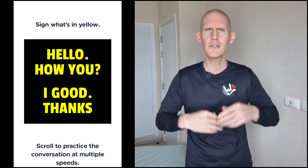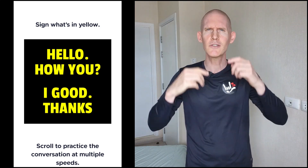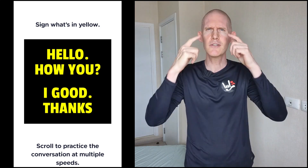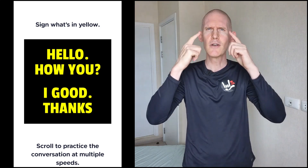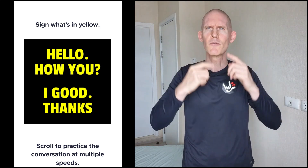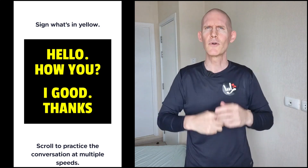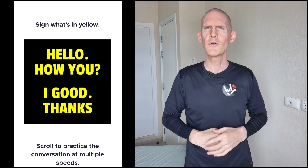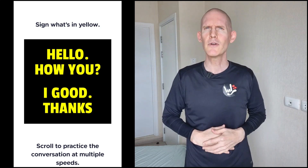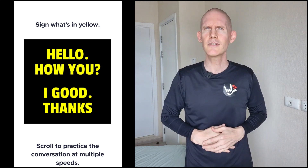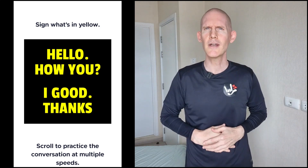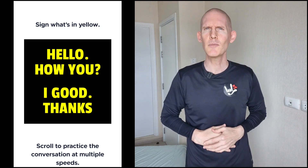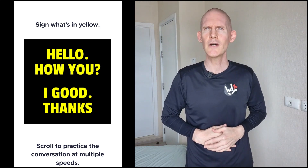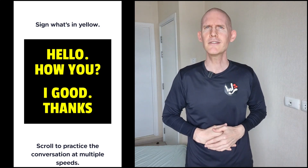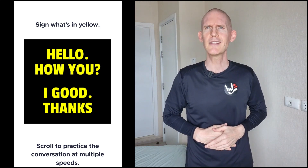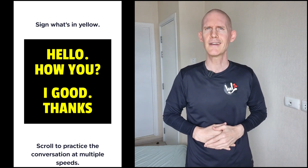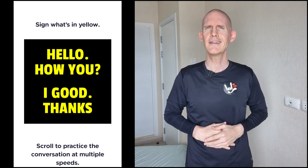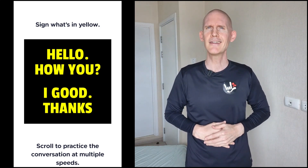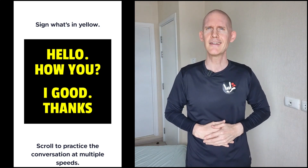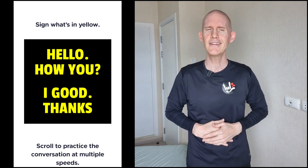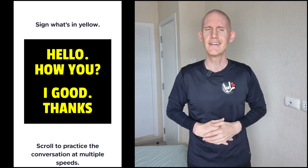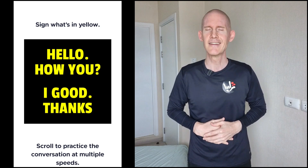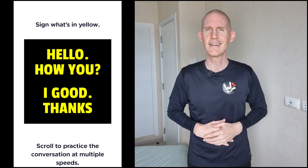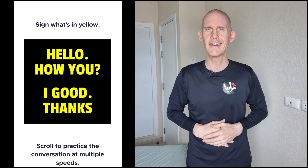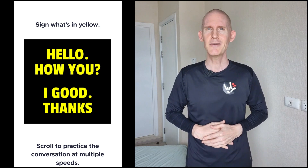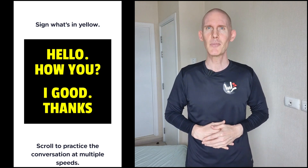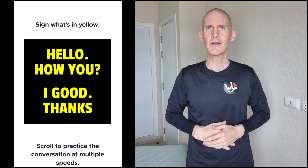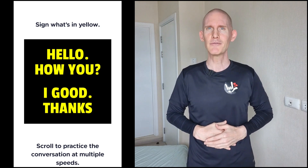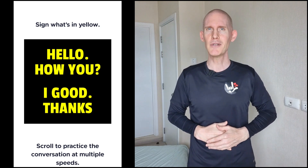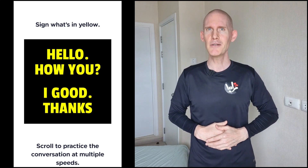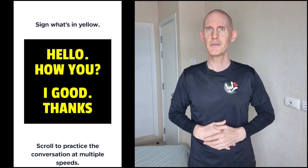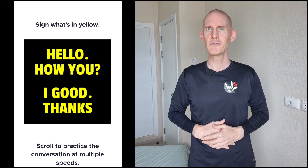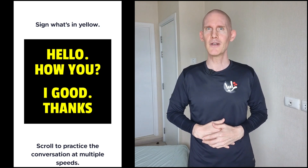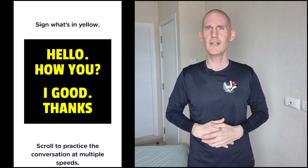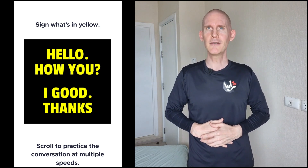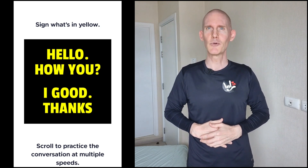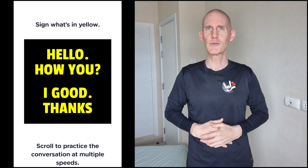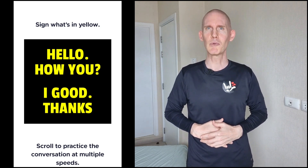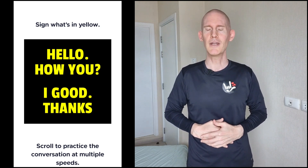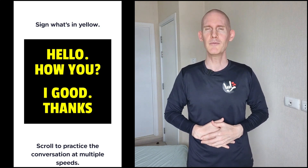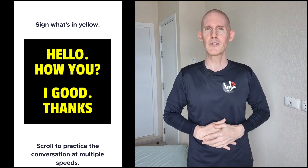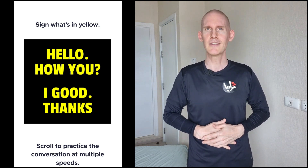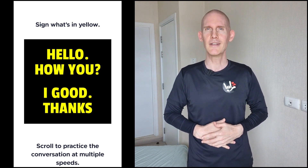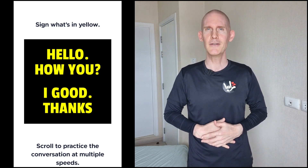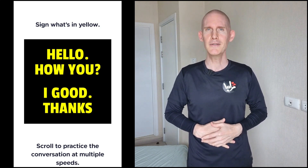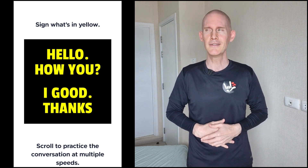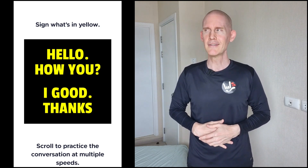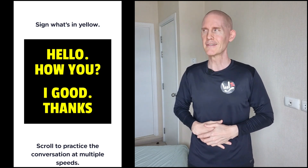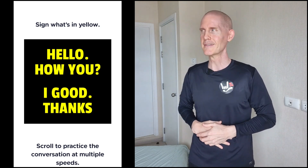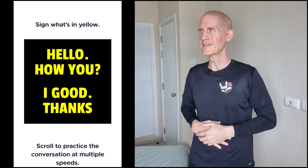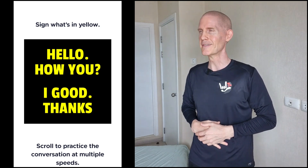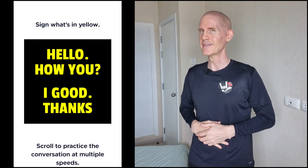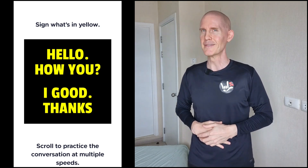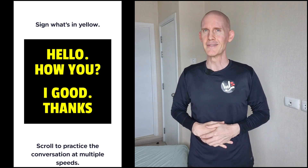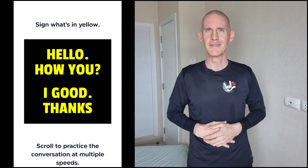WH question, furrow those eyebrows, All right, pause the video. When you're ready, push play and we'll continue.